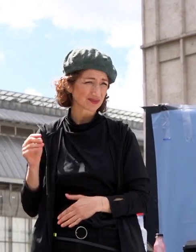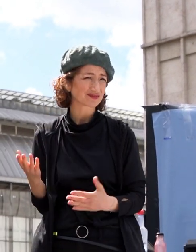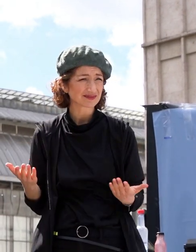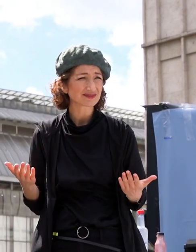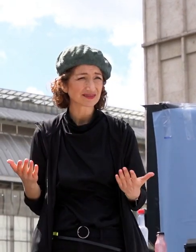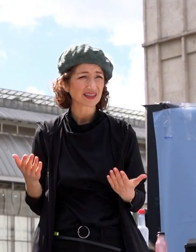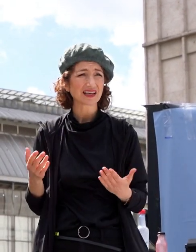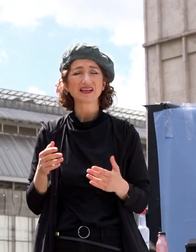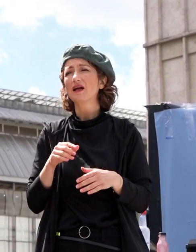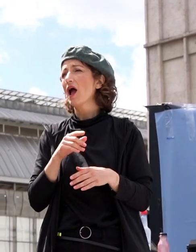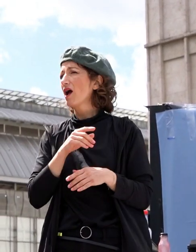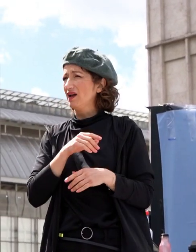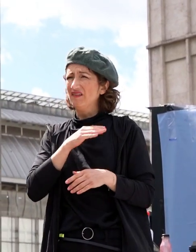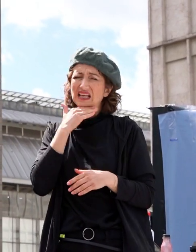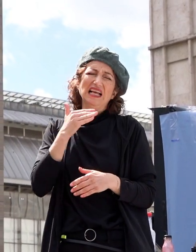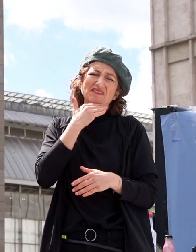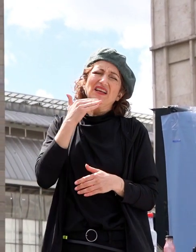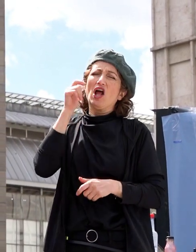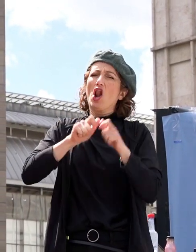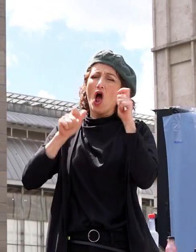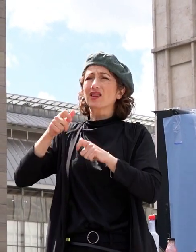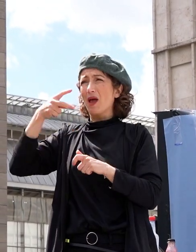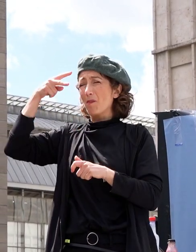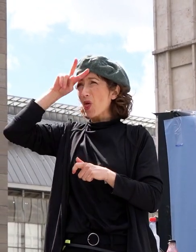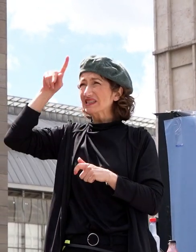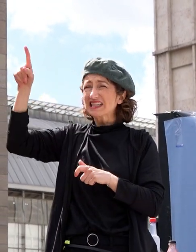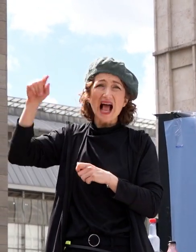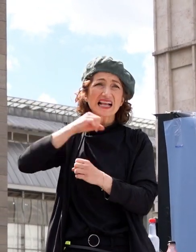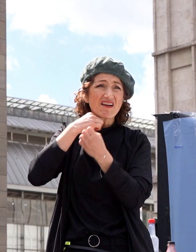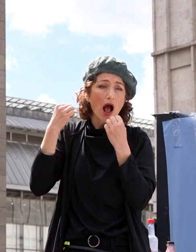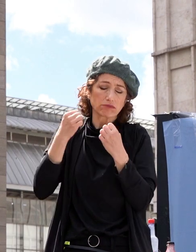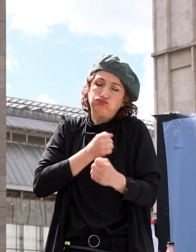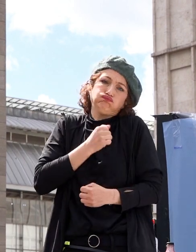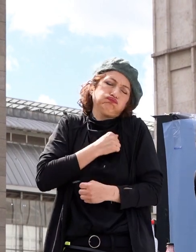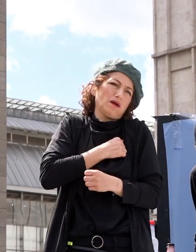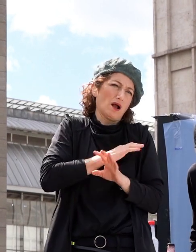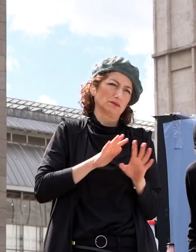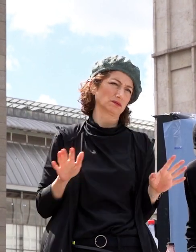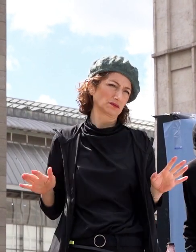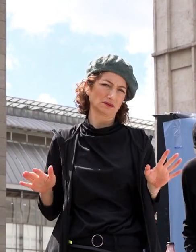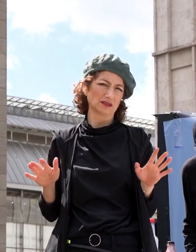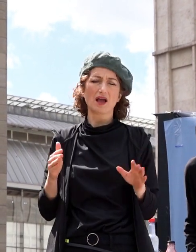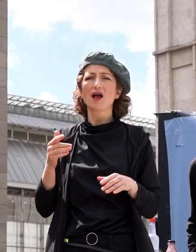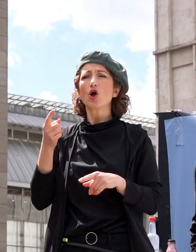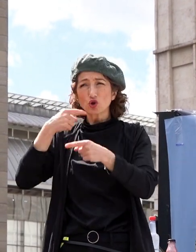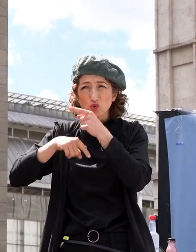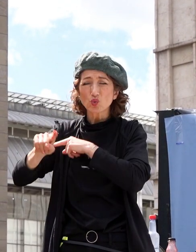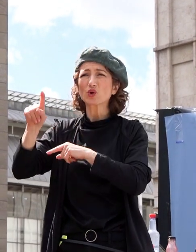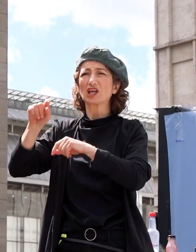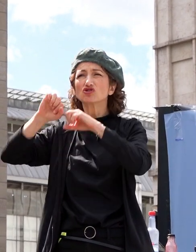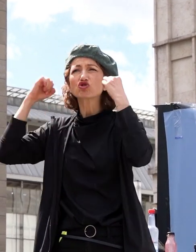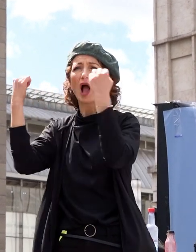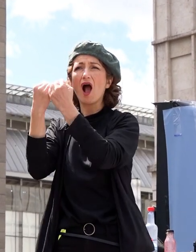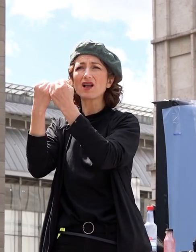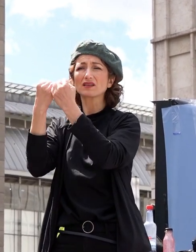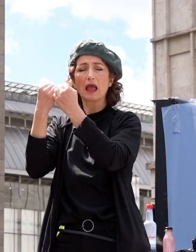in fear of police violence. They suffer state violence and class